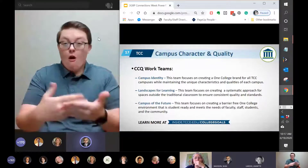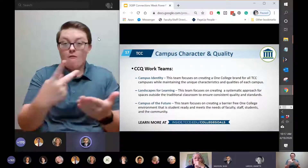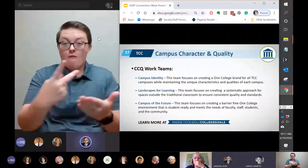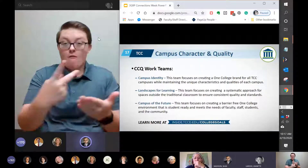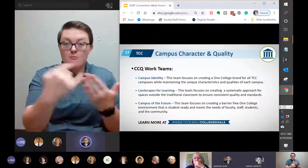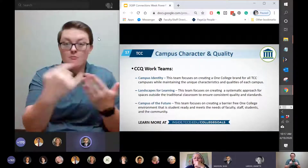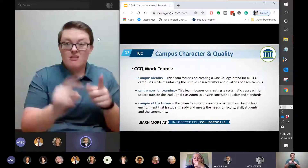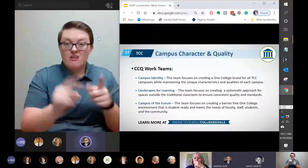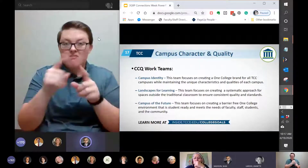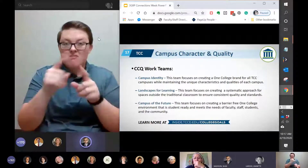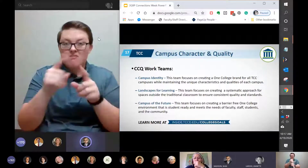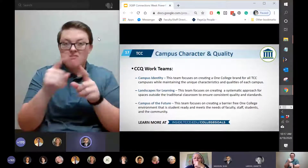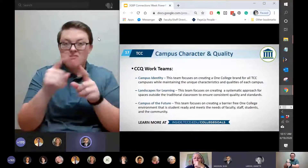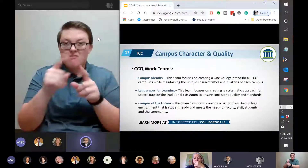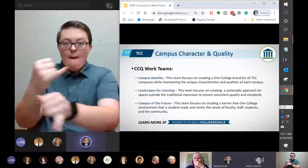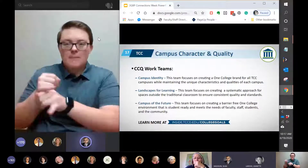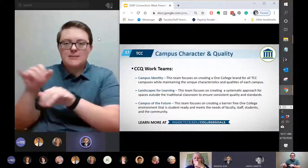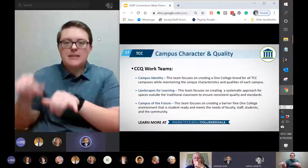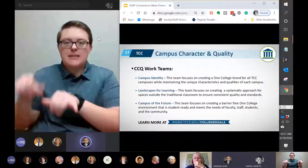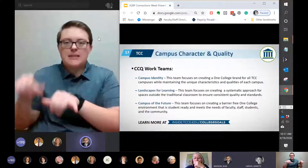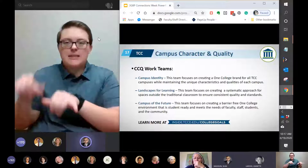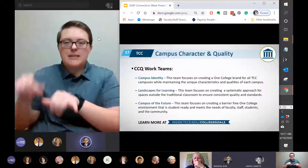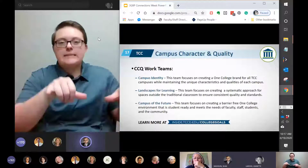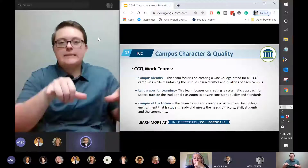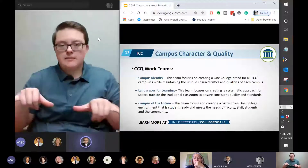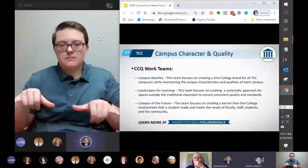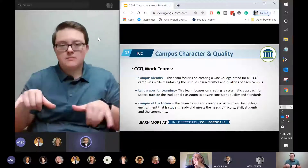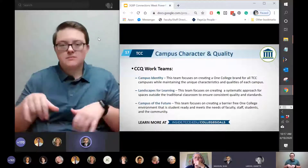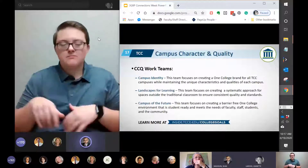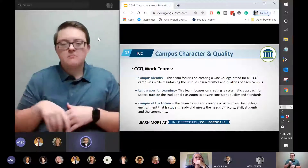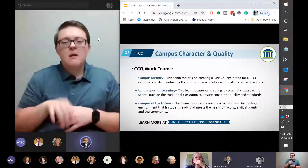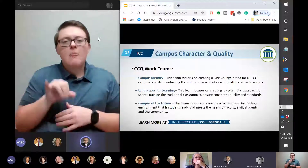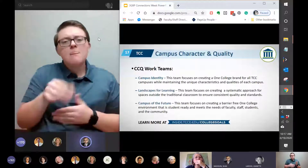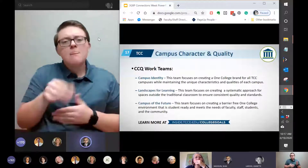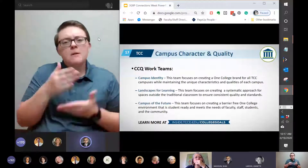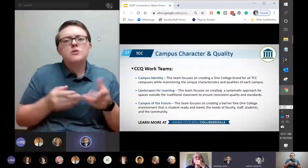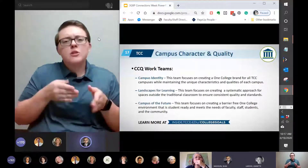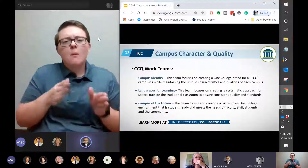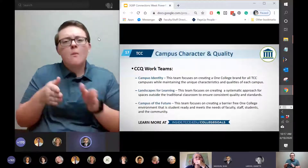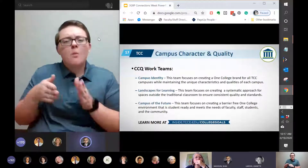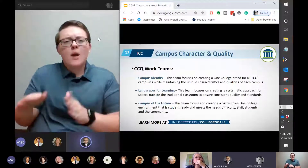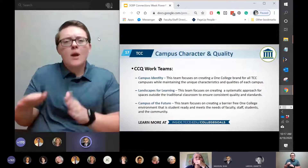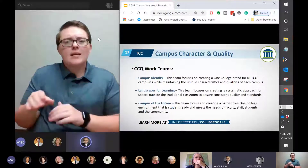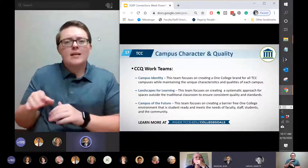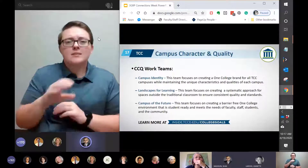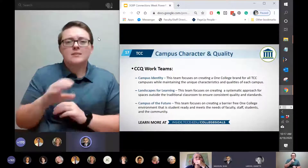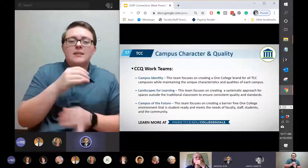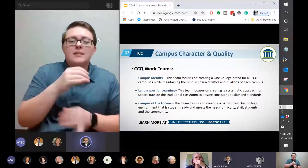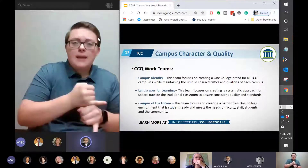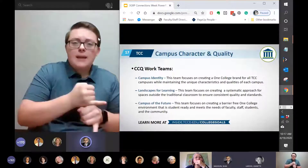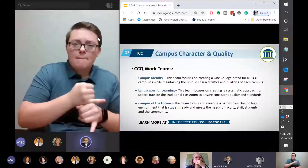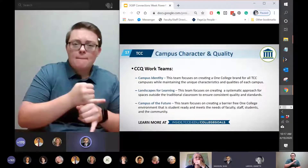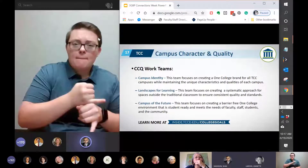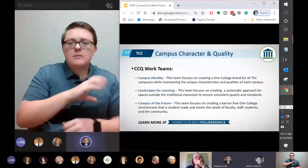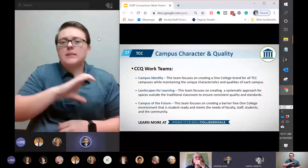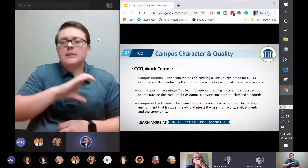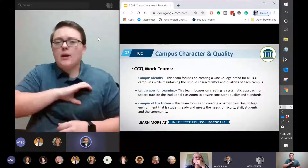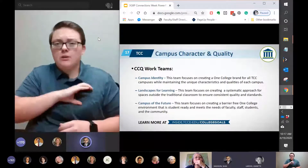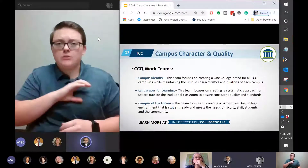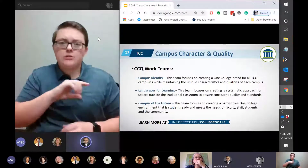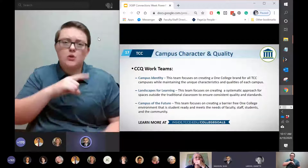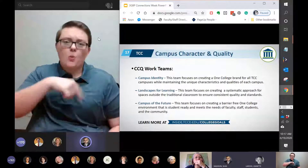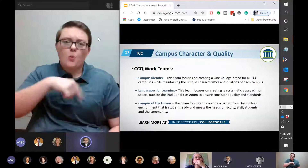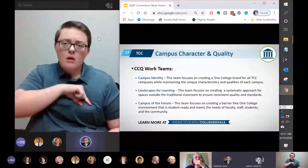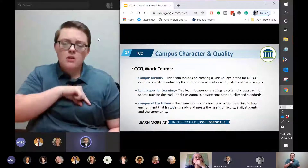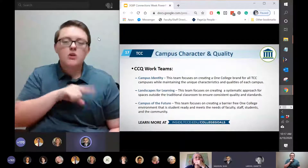campuses as well. So those are a few ways in which campus character and quality are really helping to inform